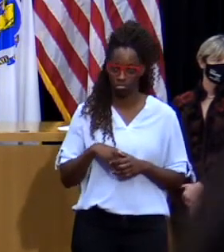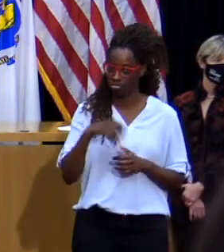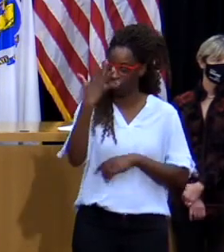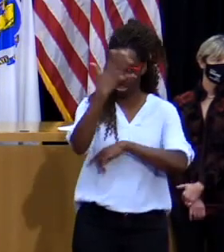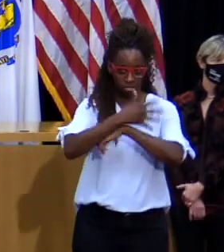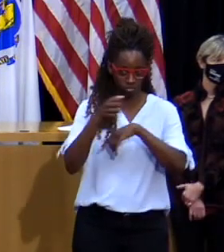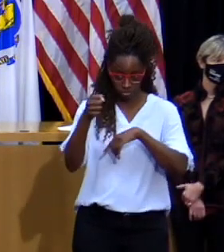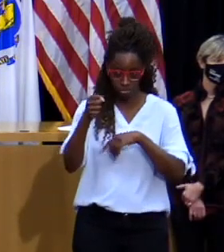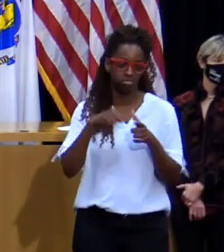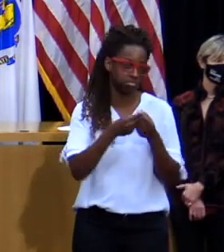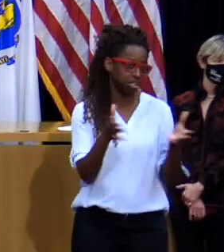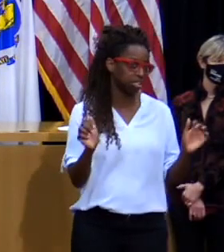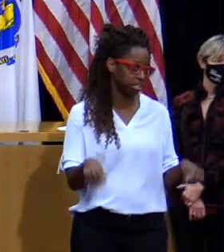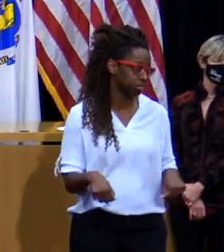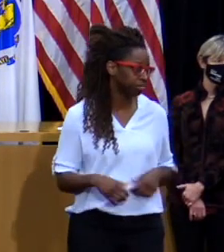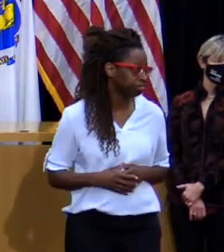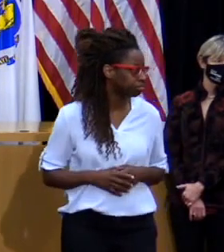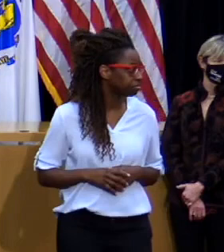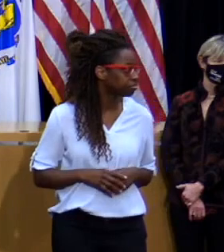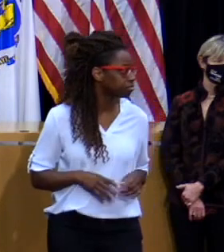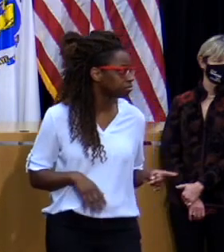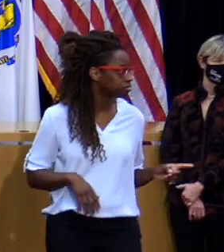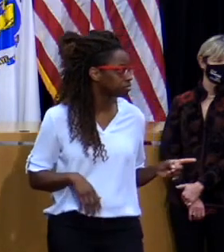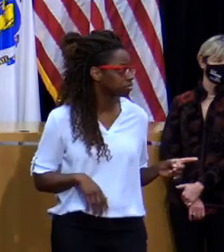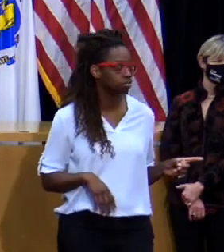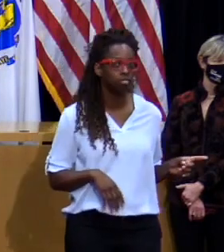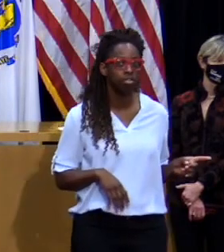experts will be watching closely potential